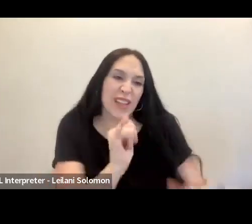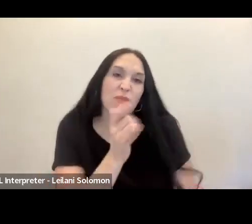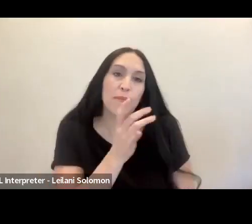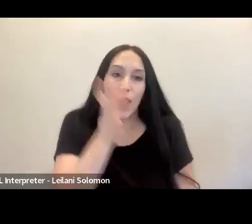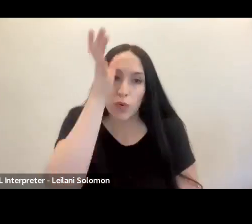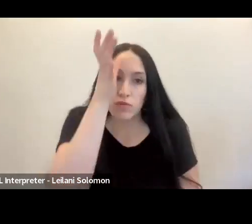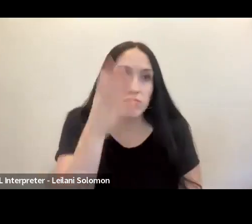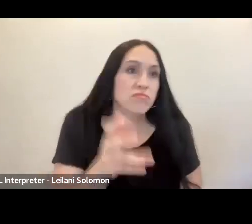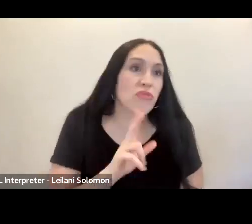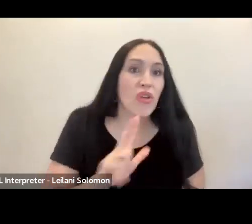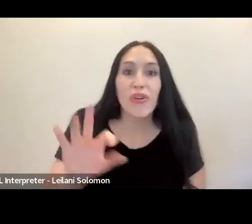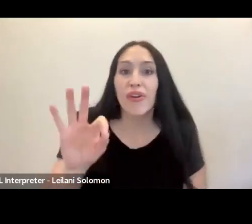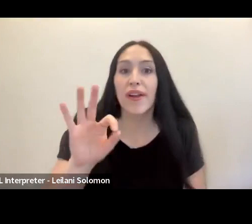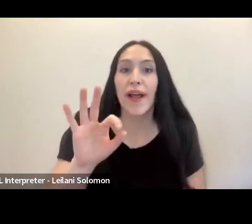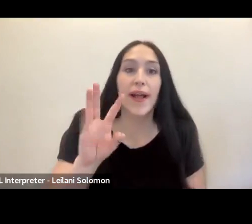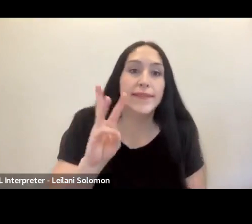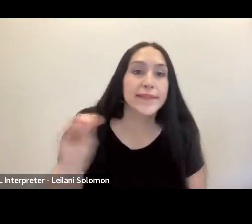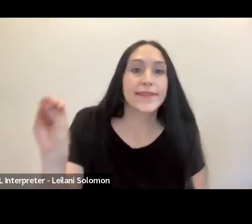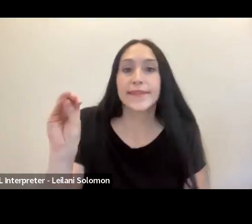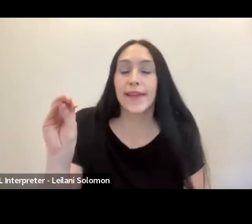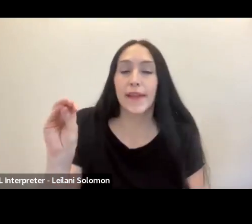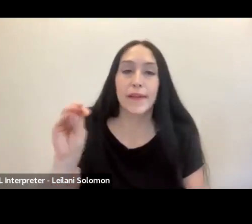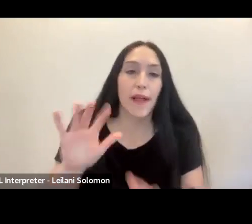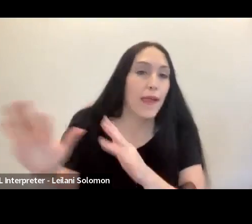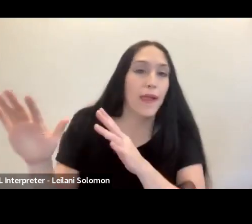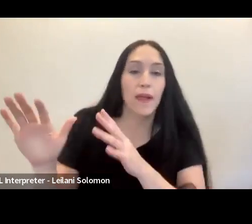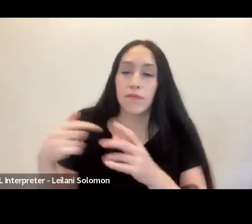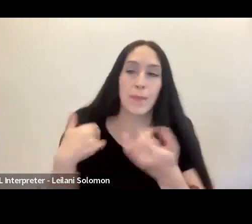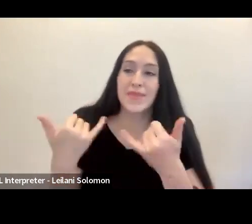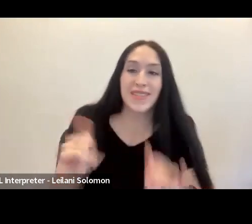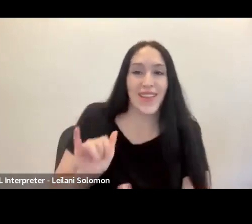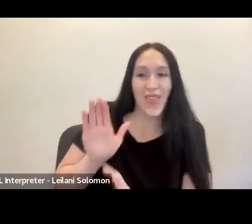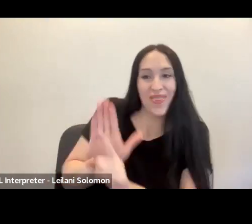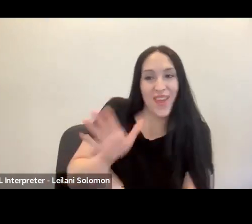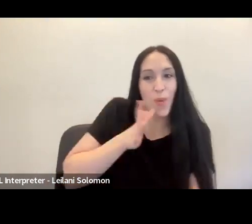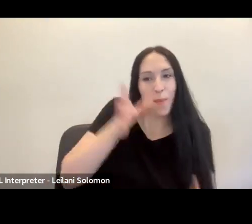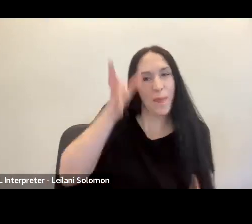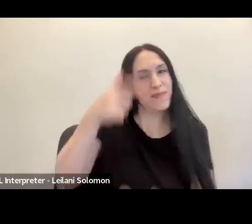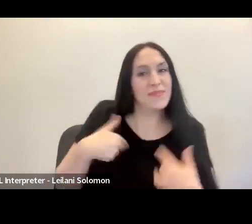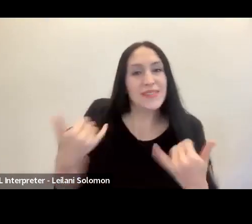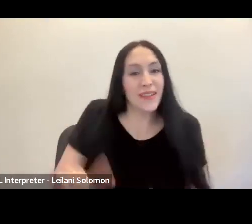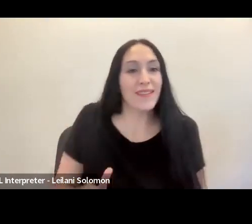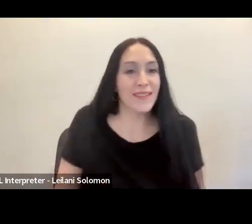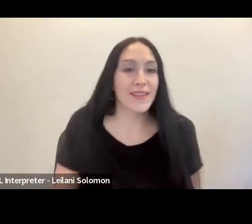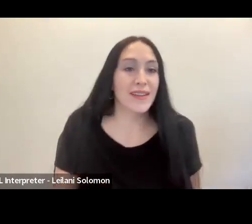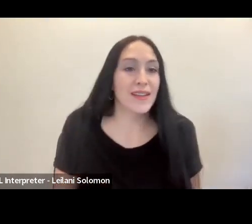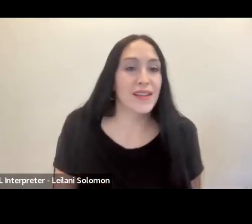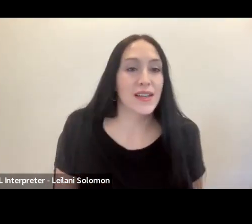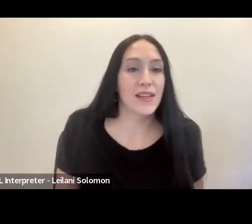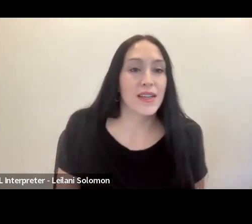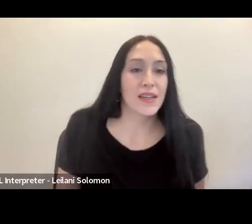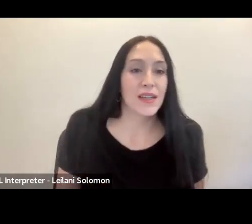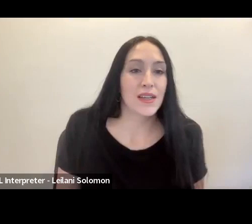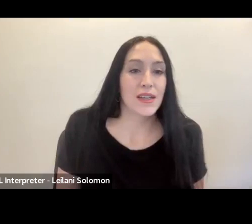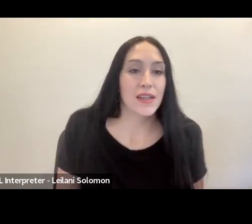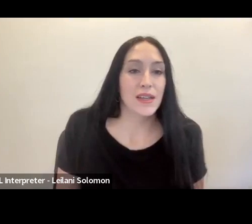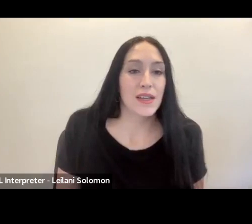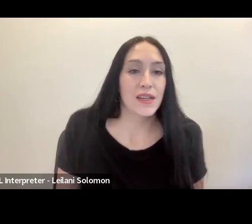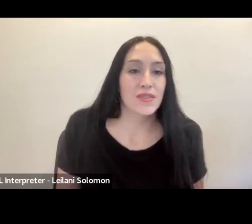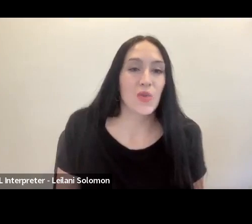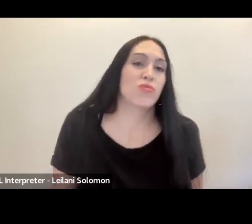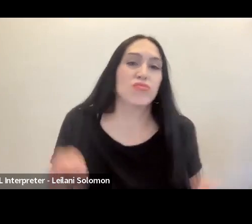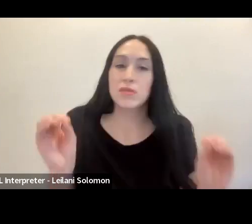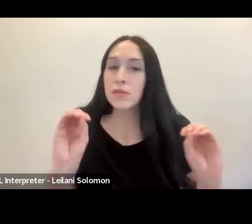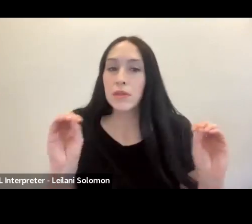whatever, I'm still a parent, regardless, right? And so, no, there's nothing additional you need to provide